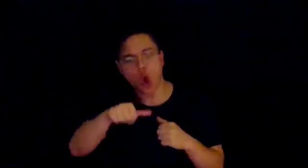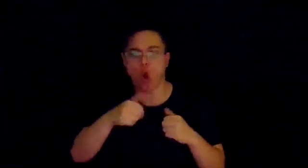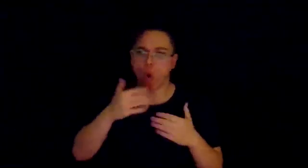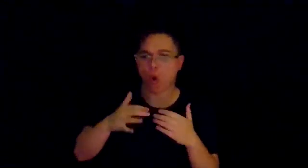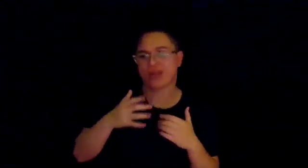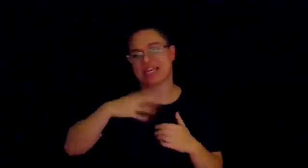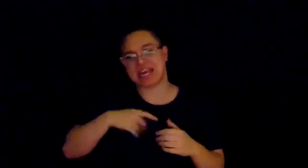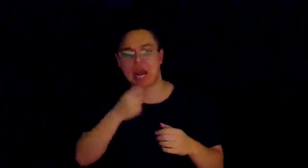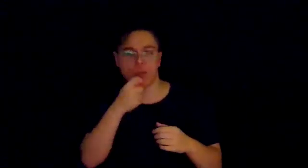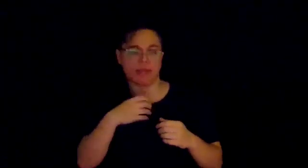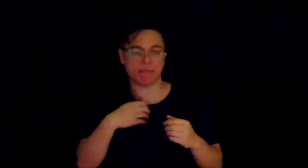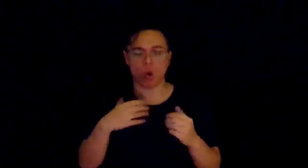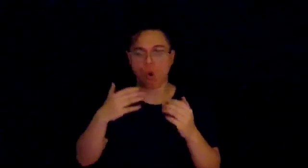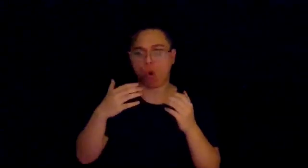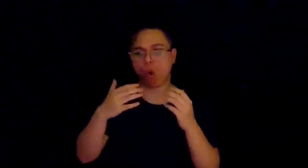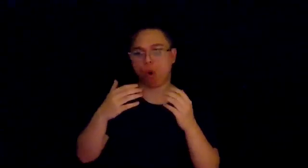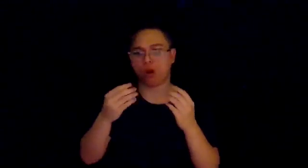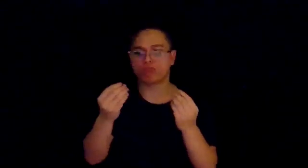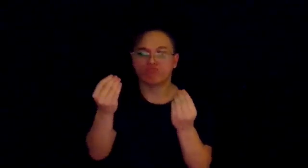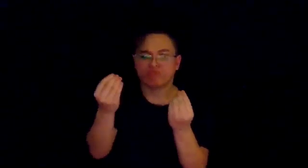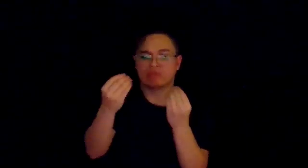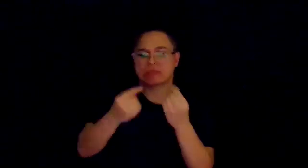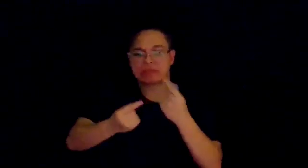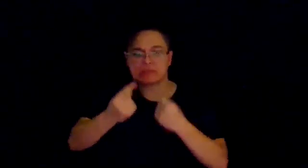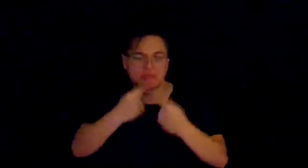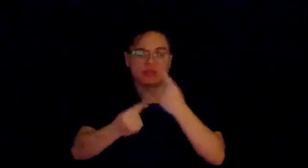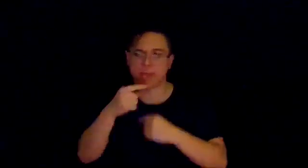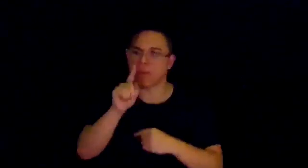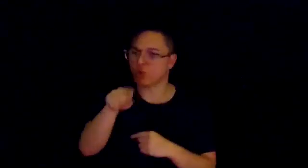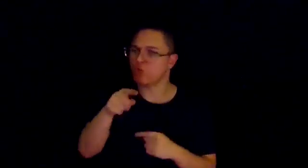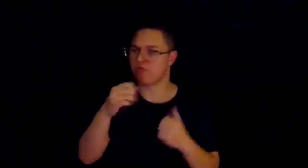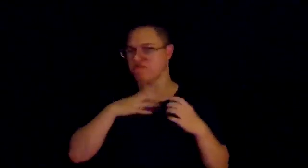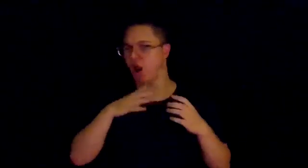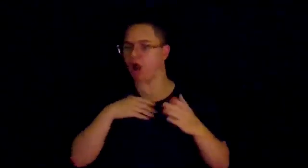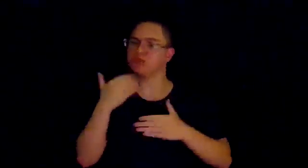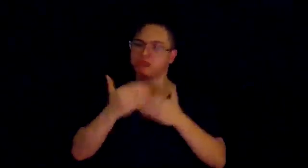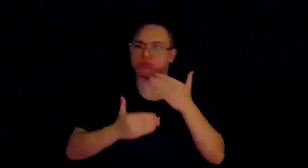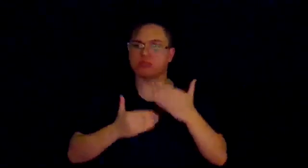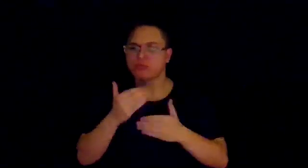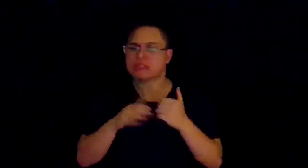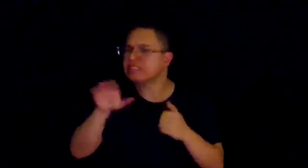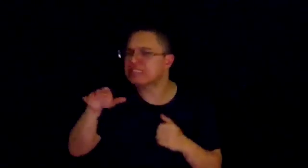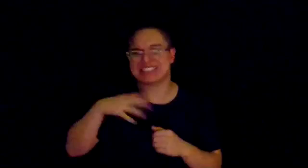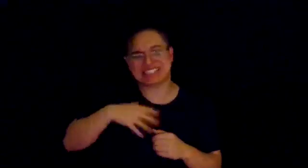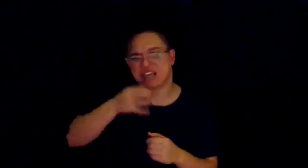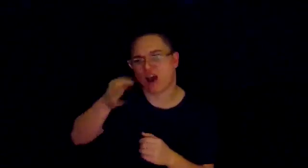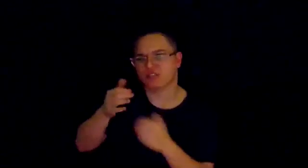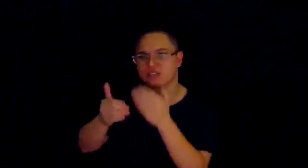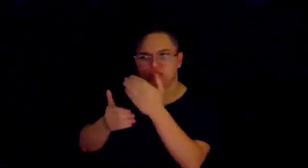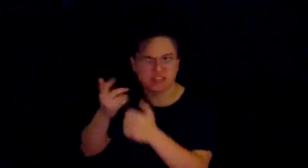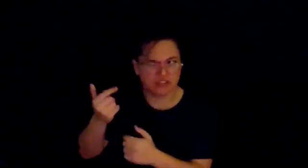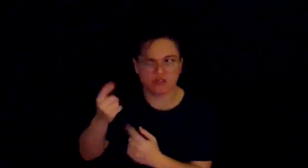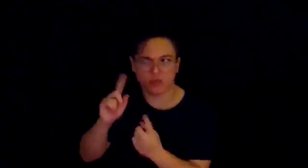But if you're moderately aware of how things work, and you've had a little bit of education around the